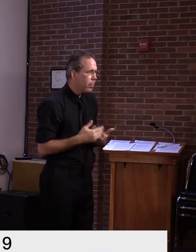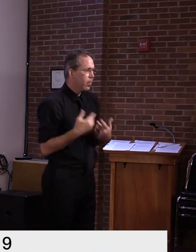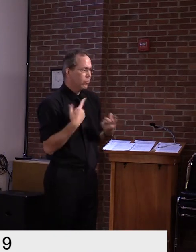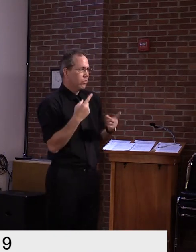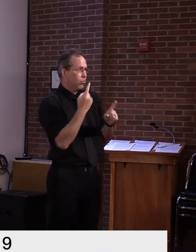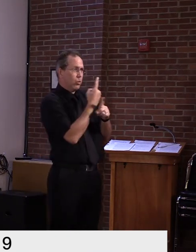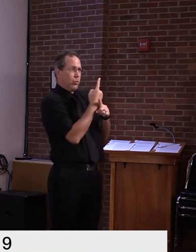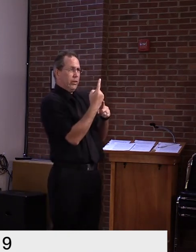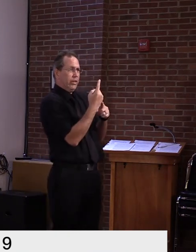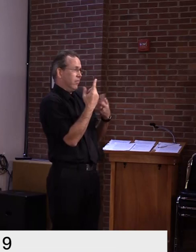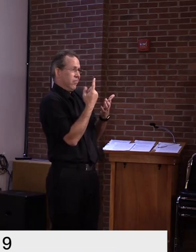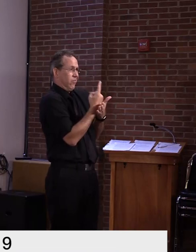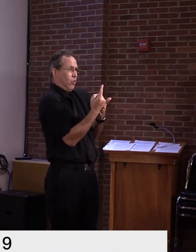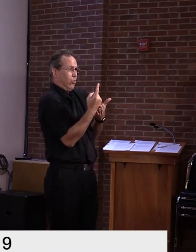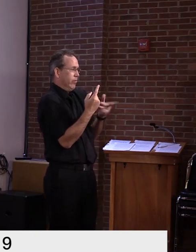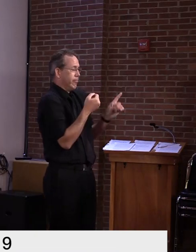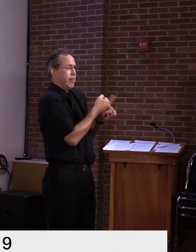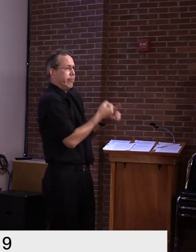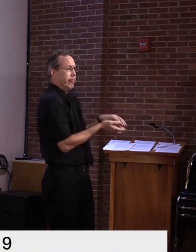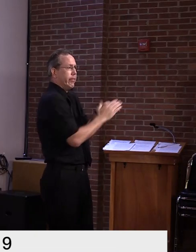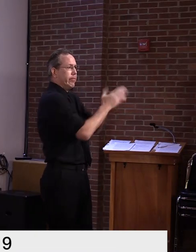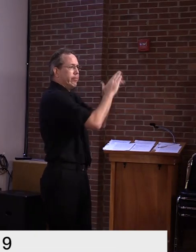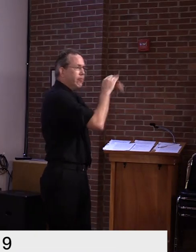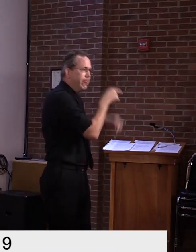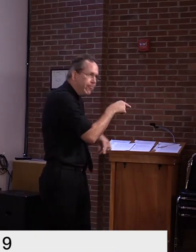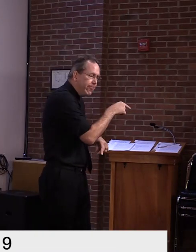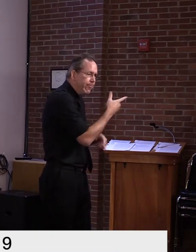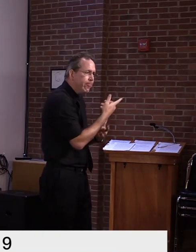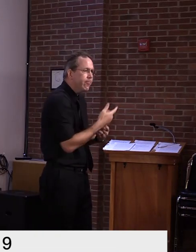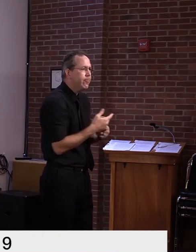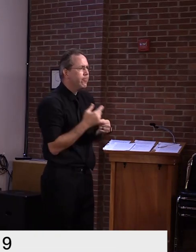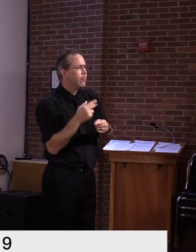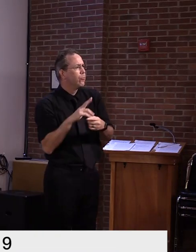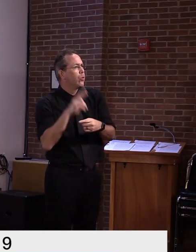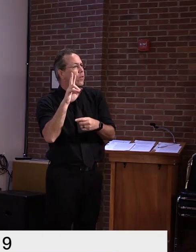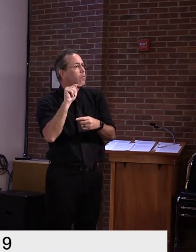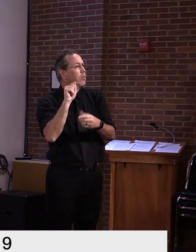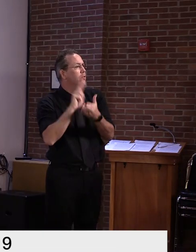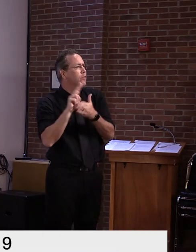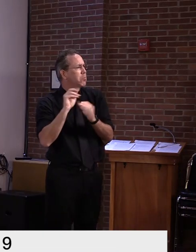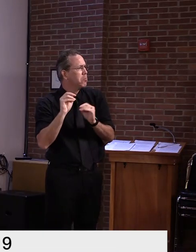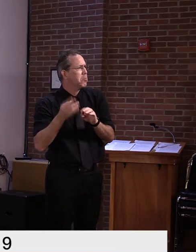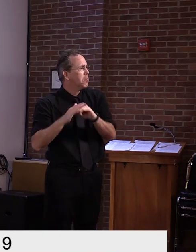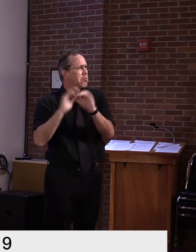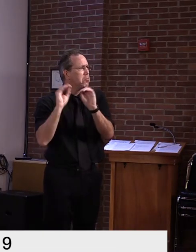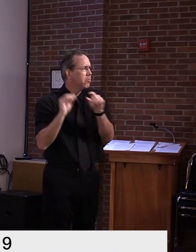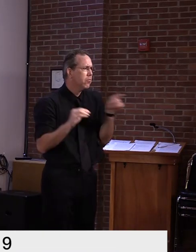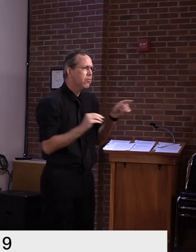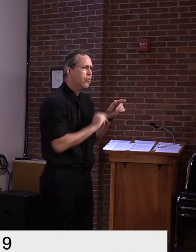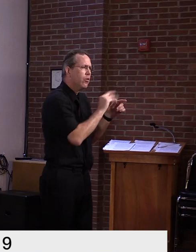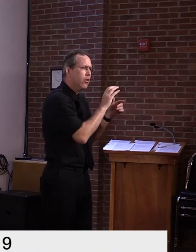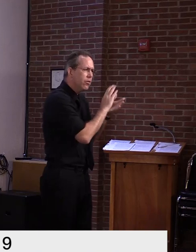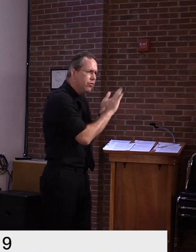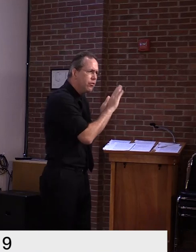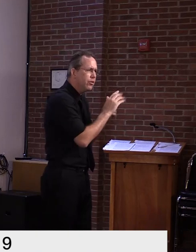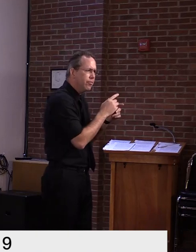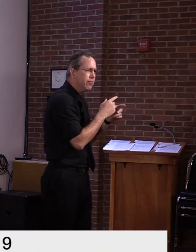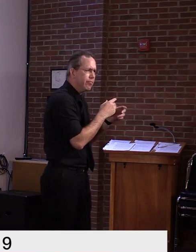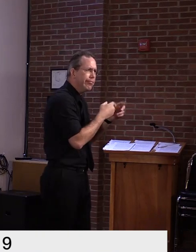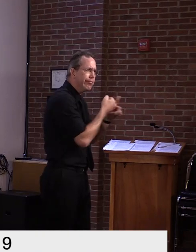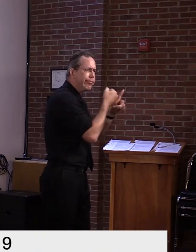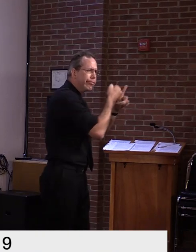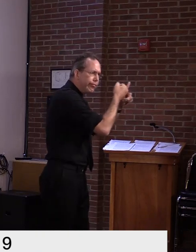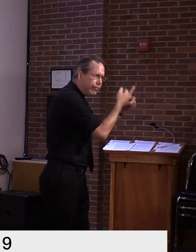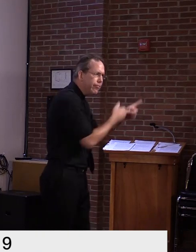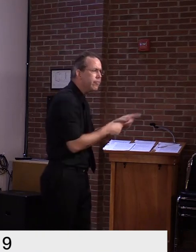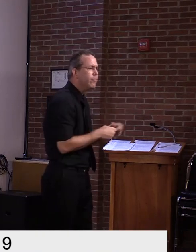illustrative of the example, but it's also it's illustrative of what broadly is happening in higher ed restart here in Vermont. The